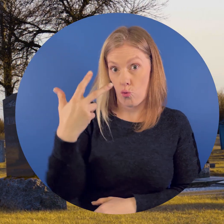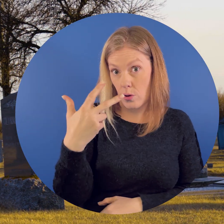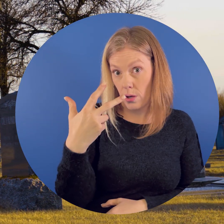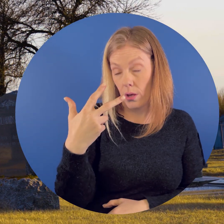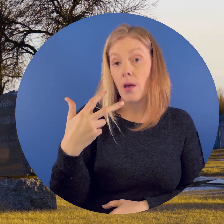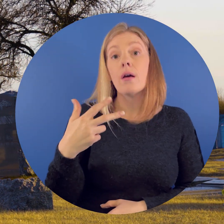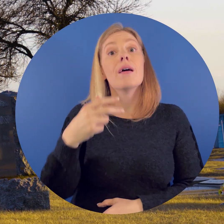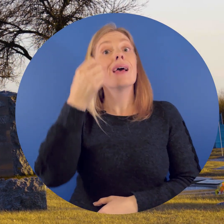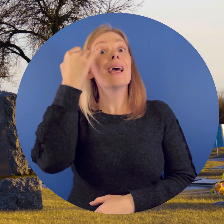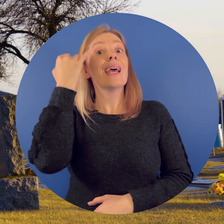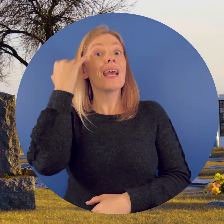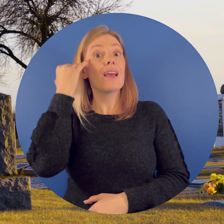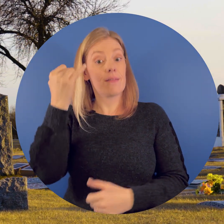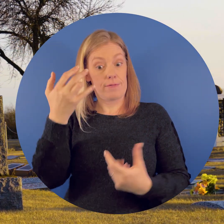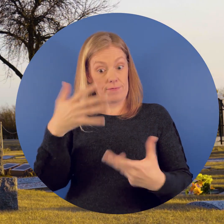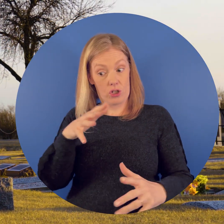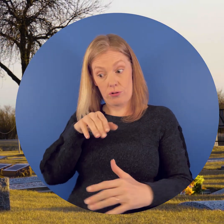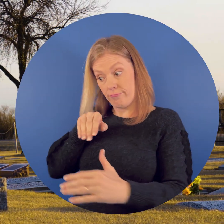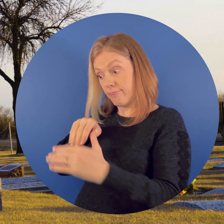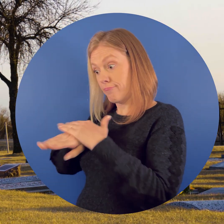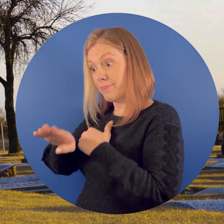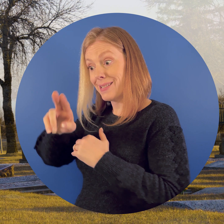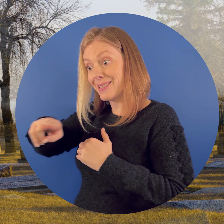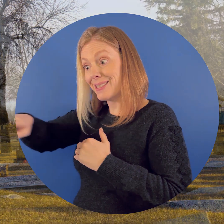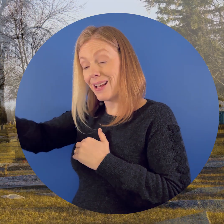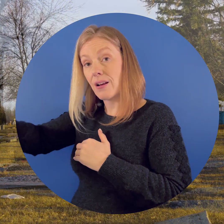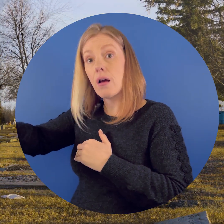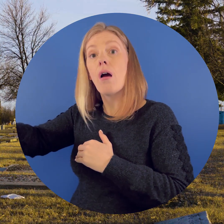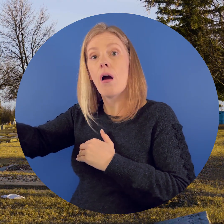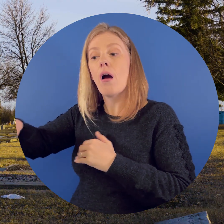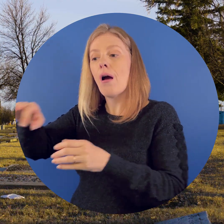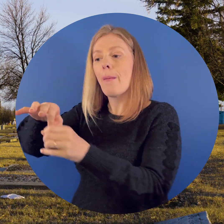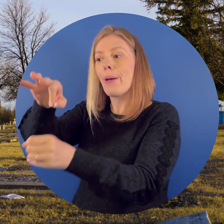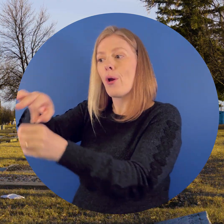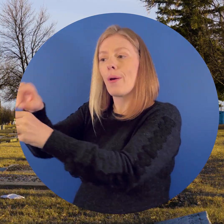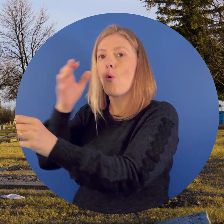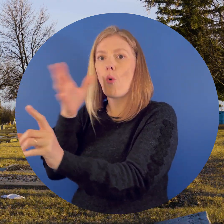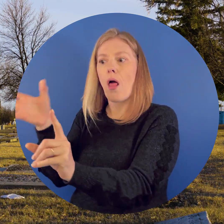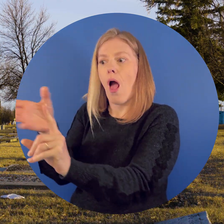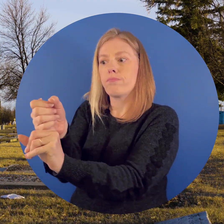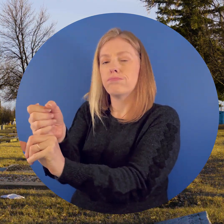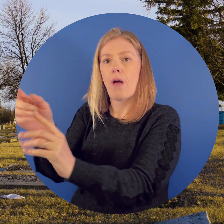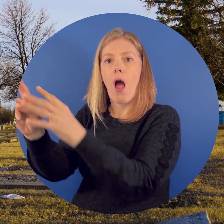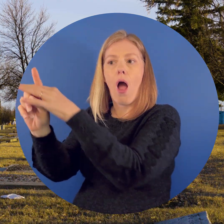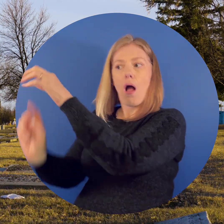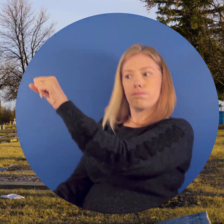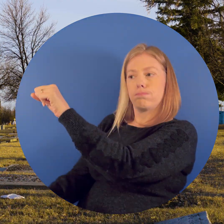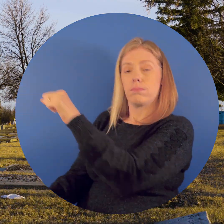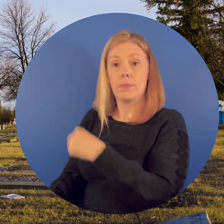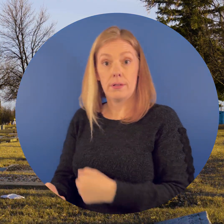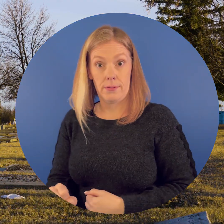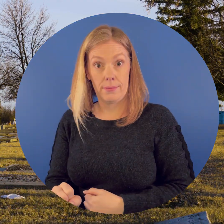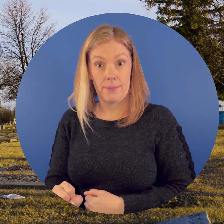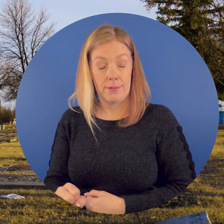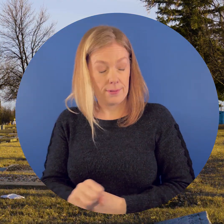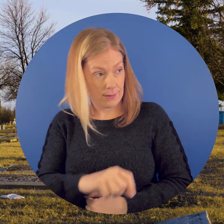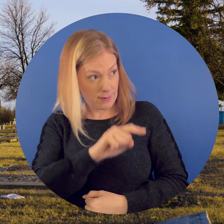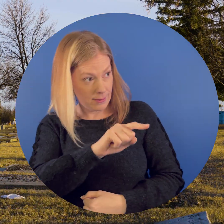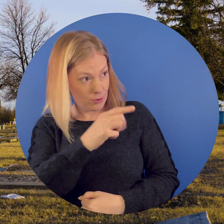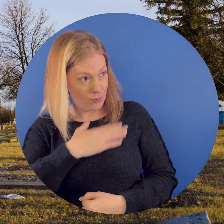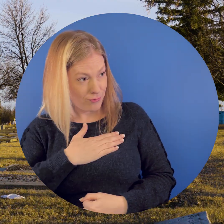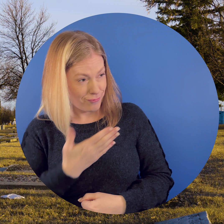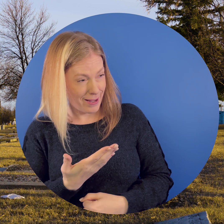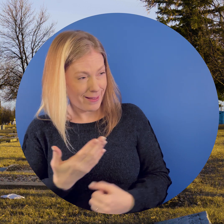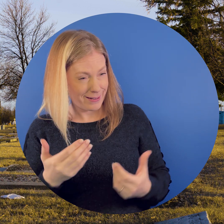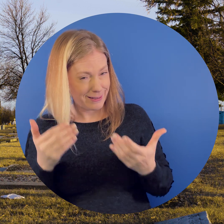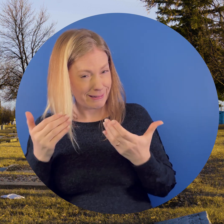disappear. Okay? Whew. Would you be willing to do a widdershin at St.